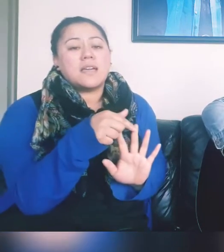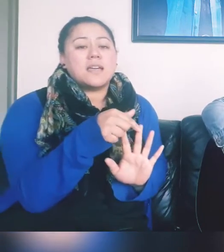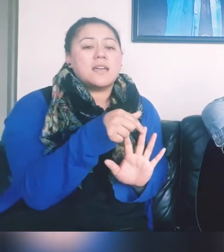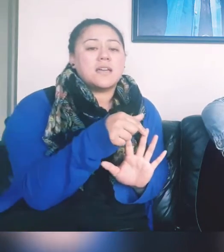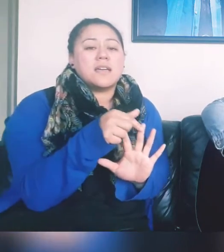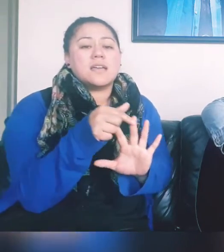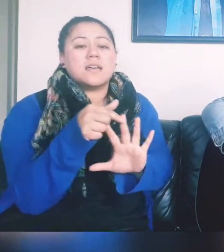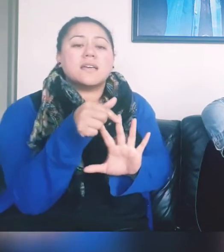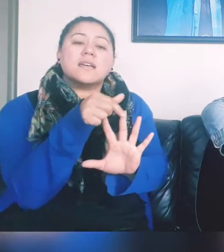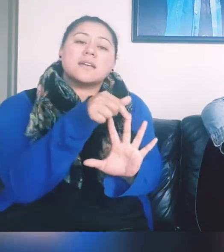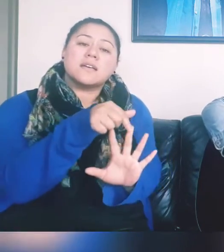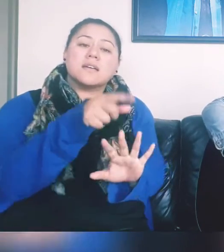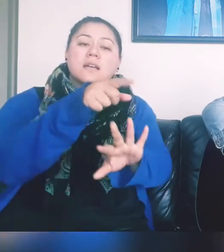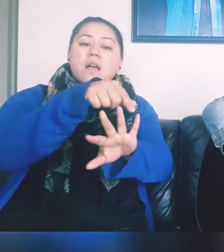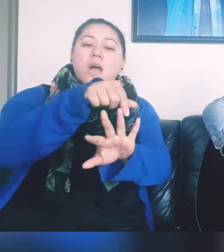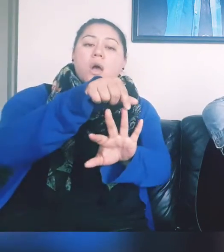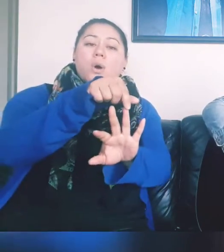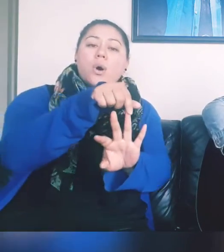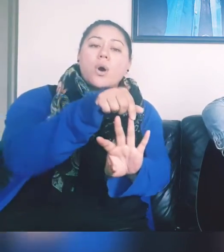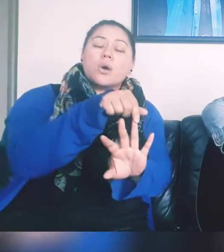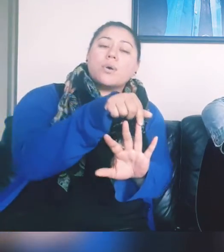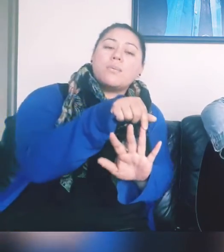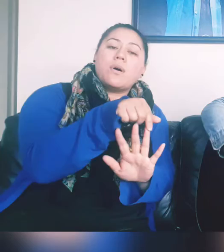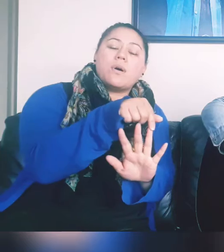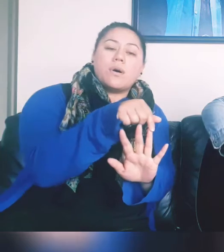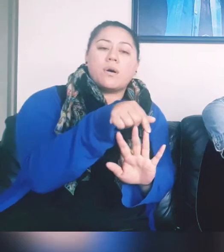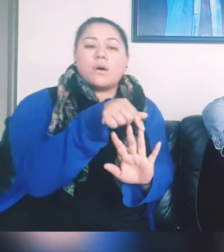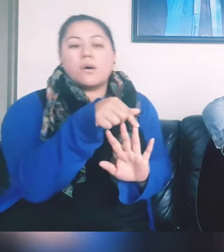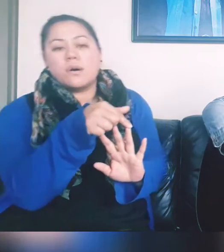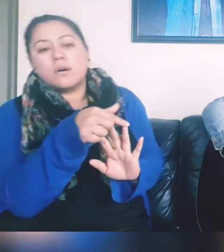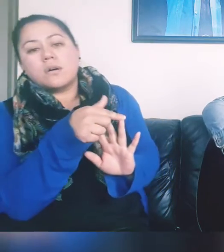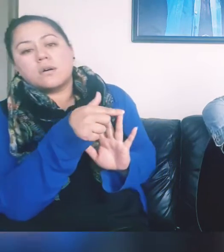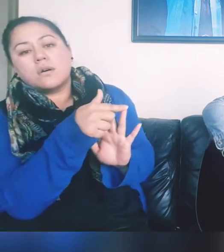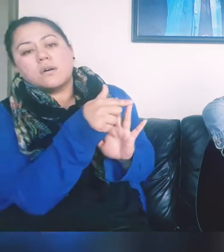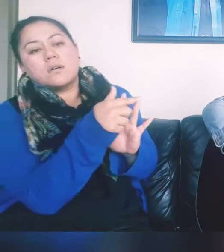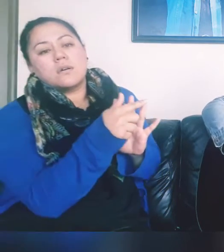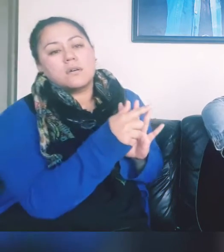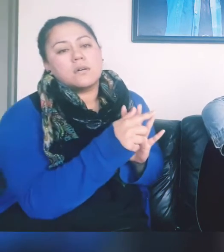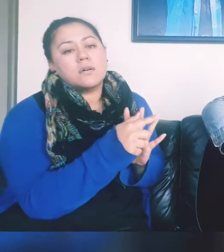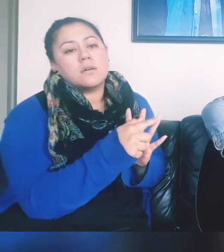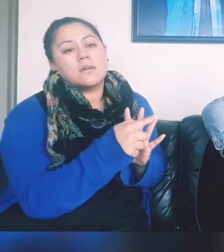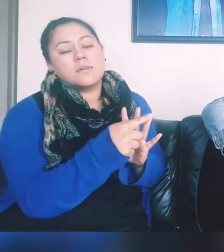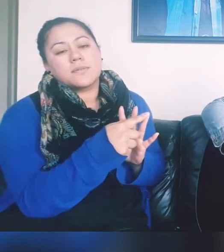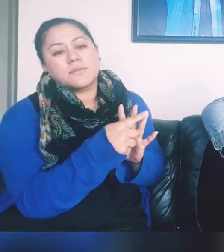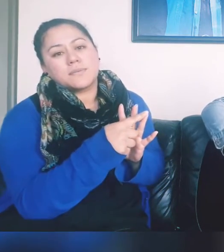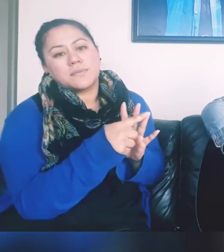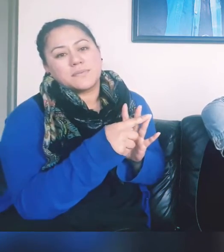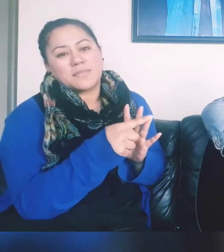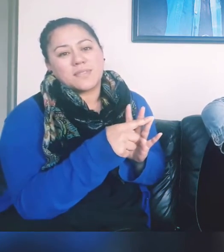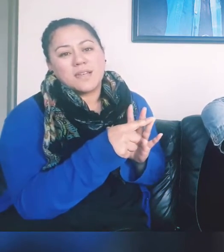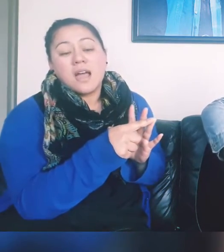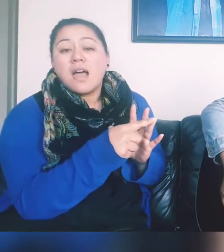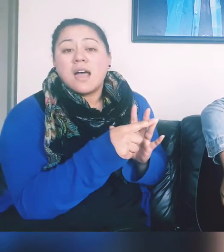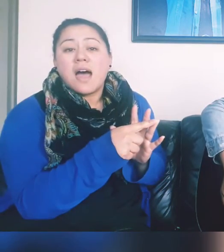ne pere tewinge whe. Ohokama na para tawanga wha.